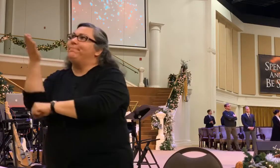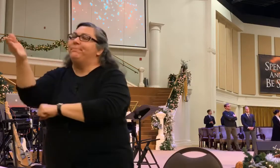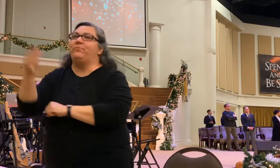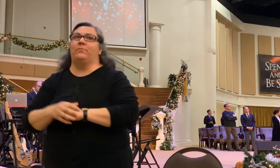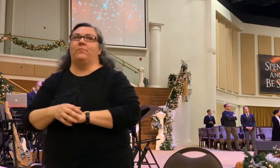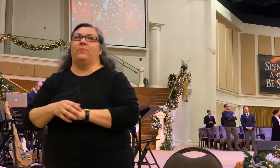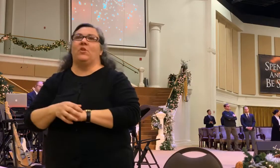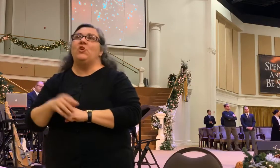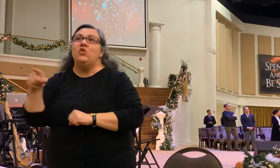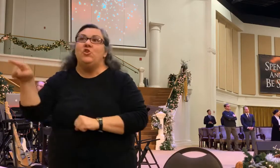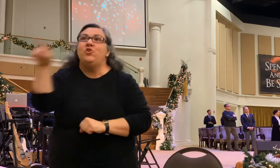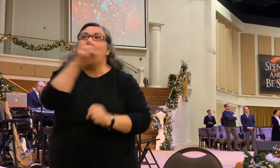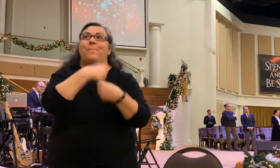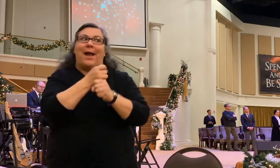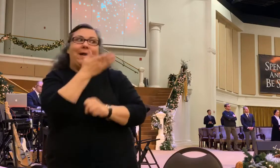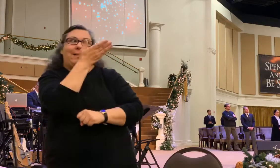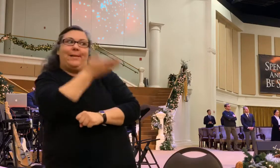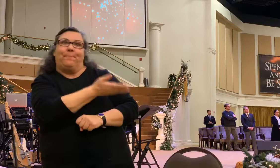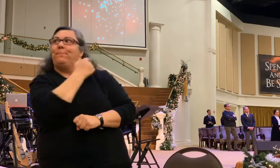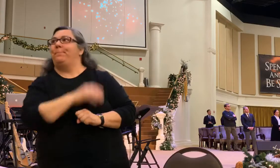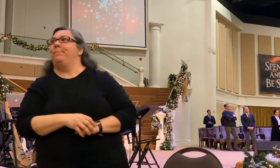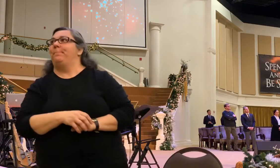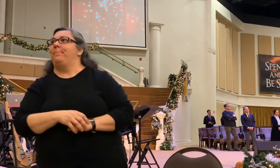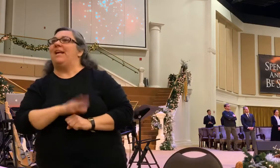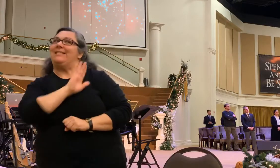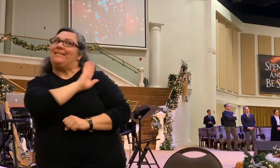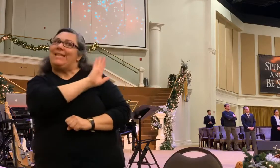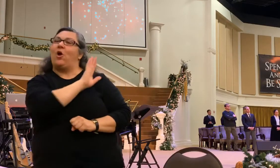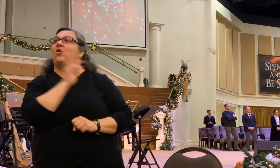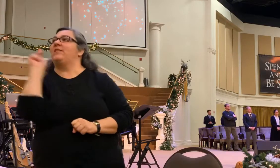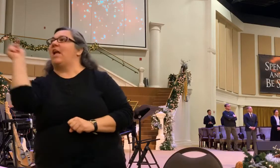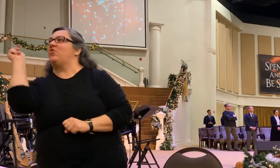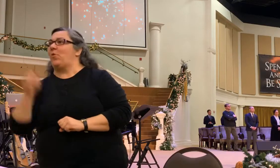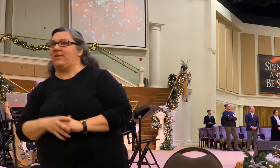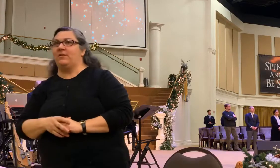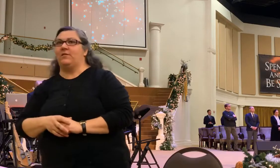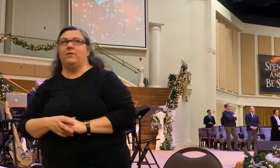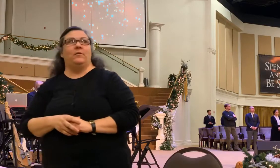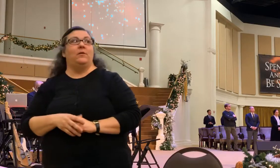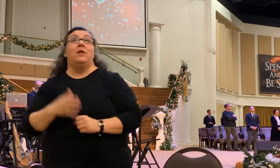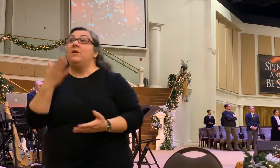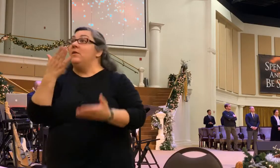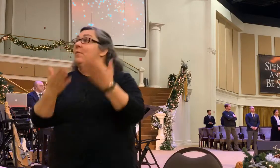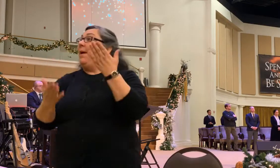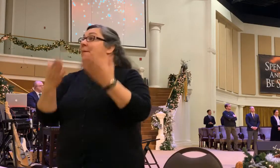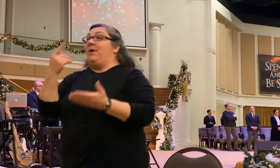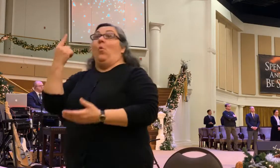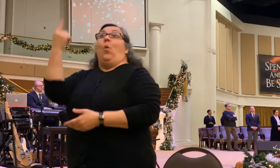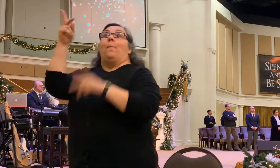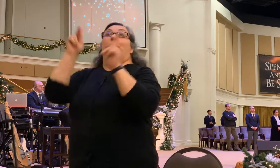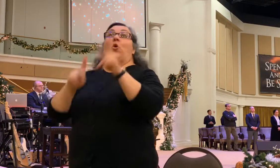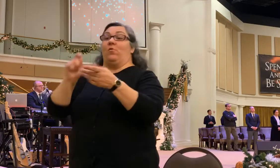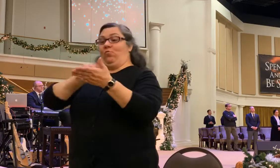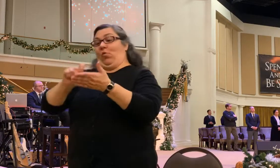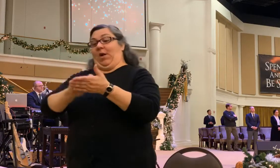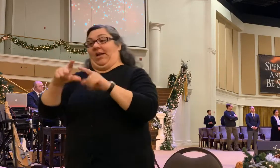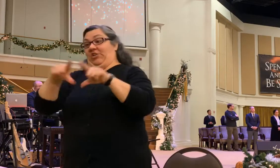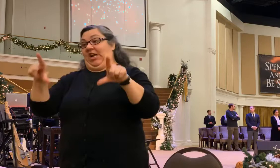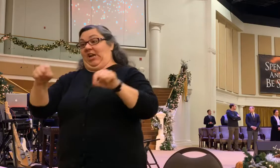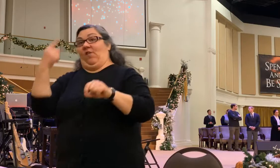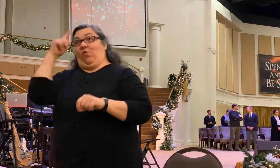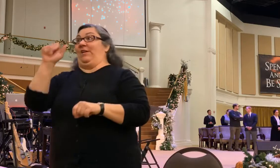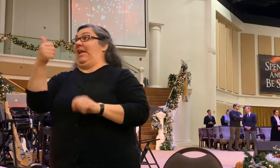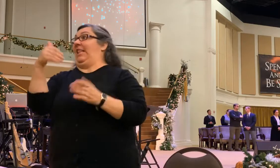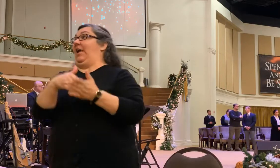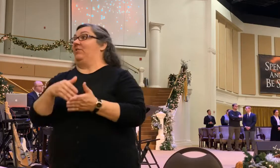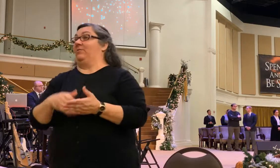have produced. And this is a testimony. So, somebody here, you may can write a check for $10,000 on one person.